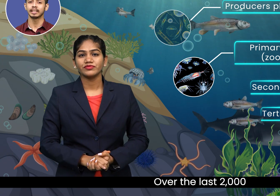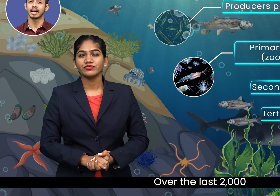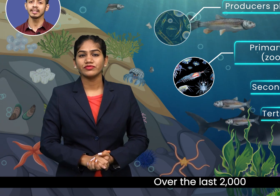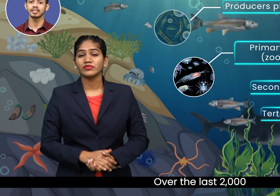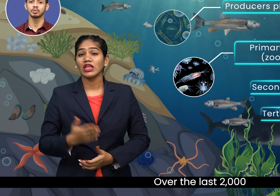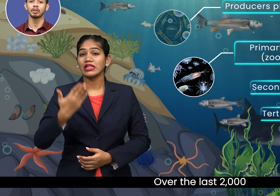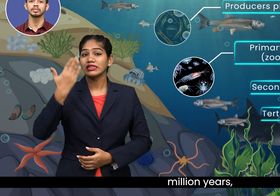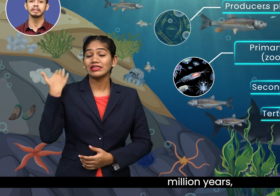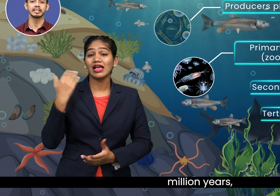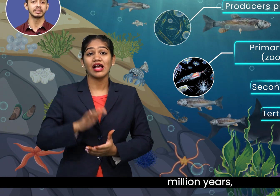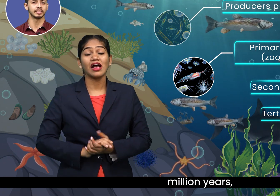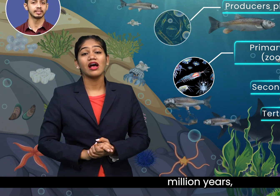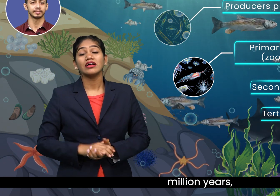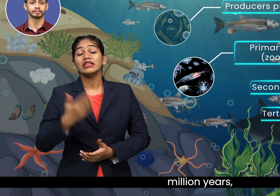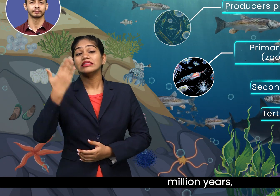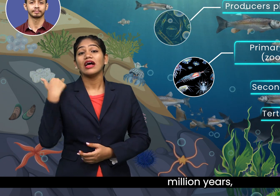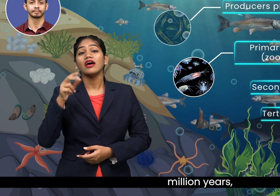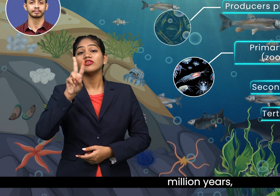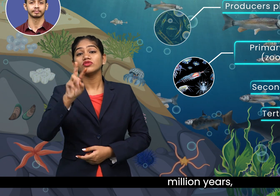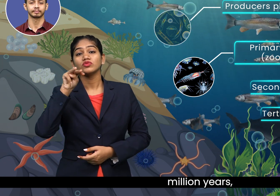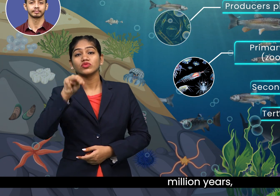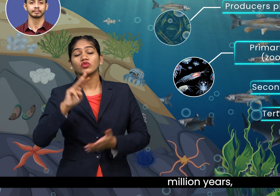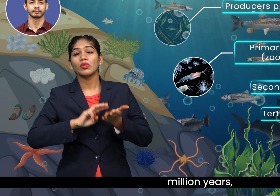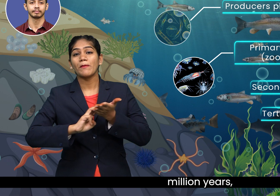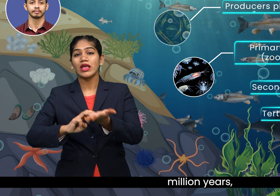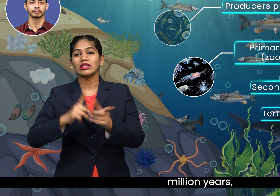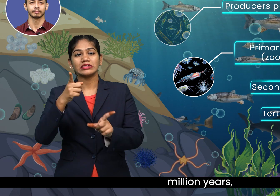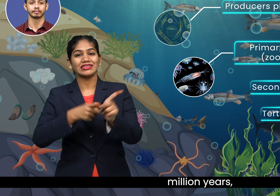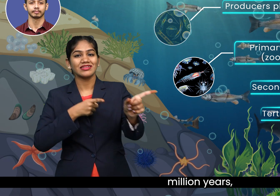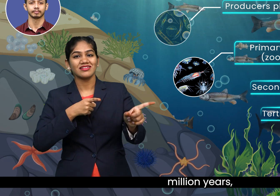over the last 2000 million years,